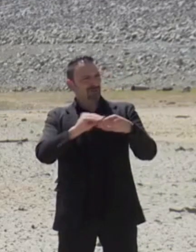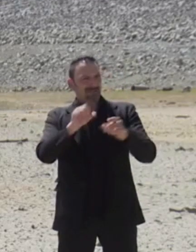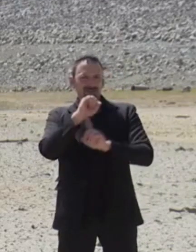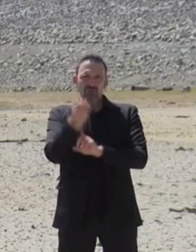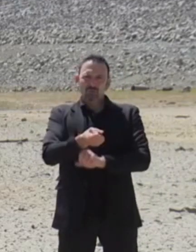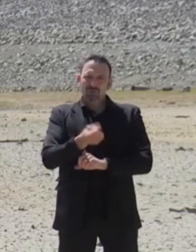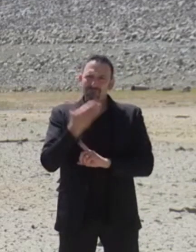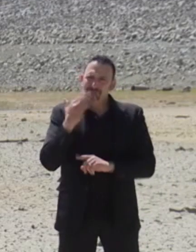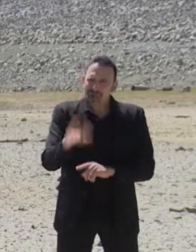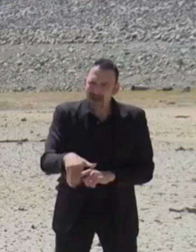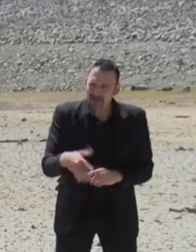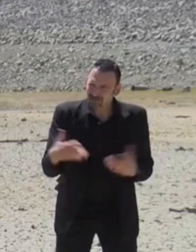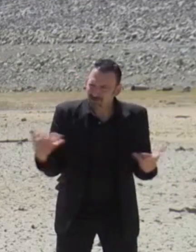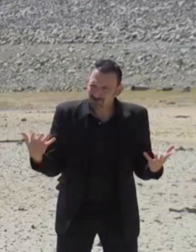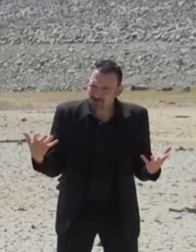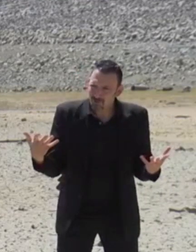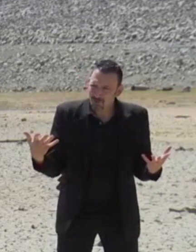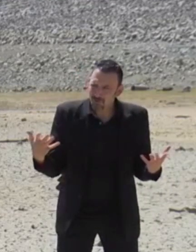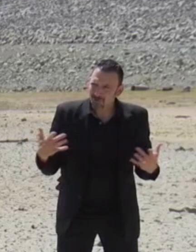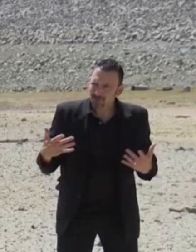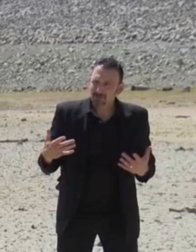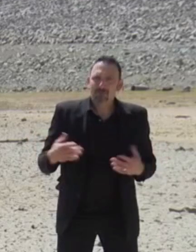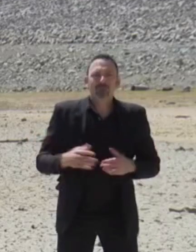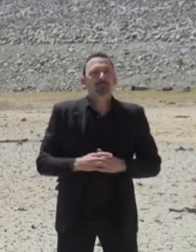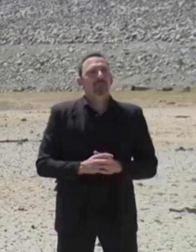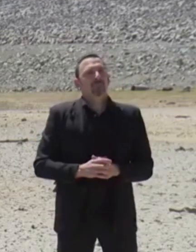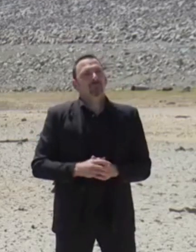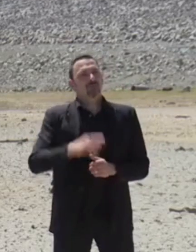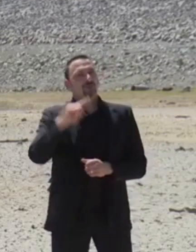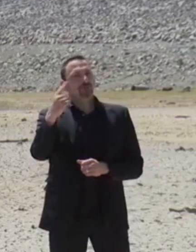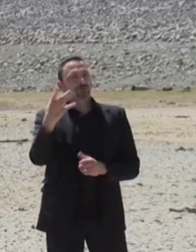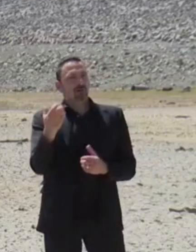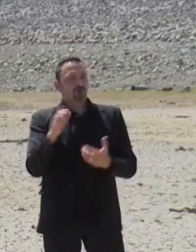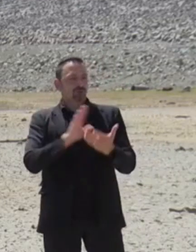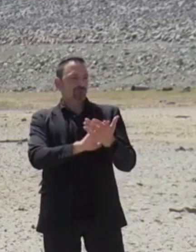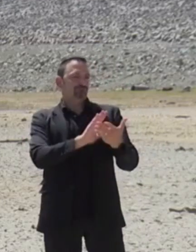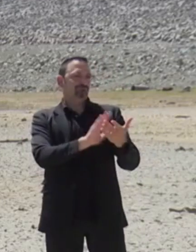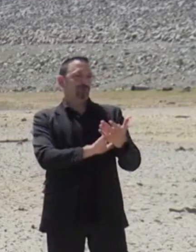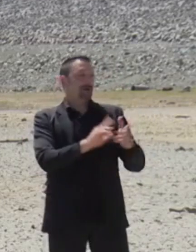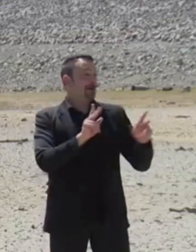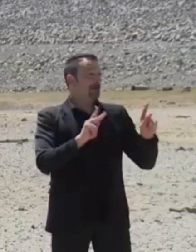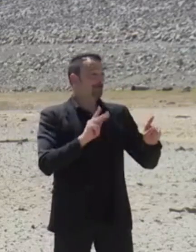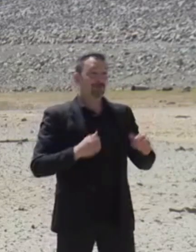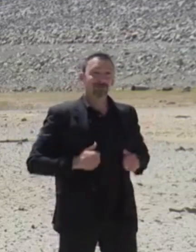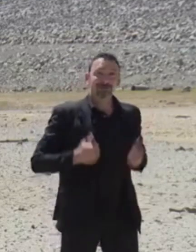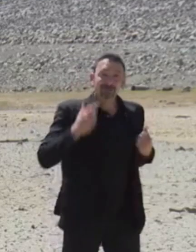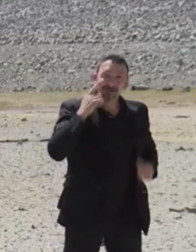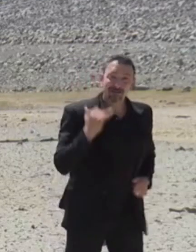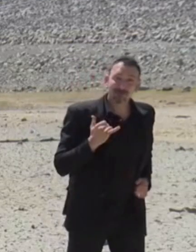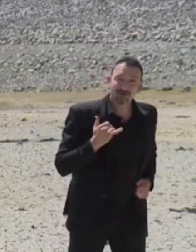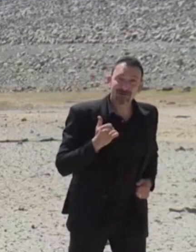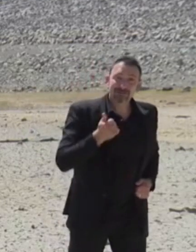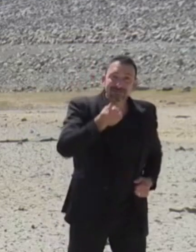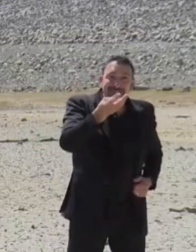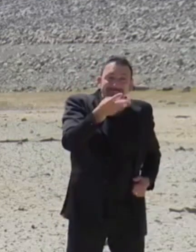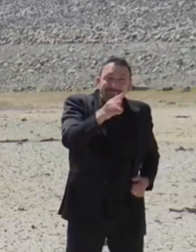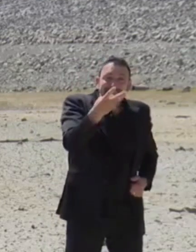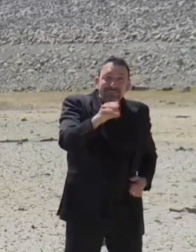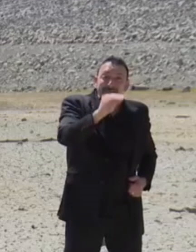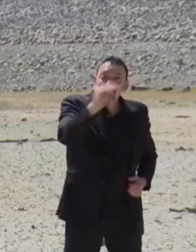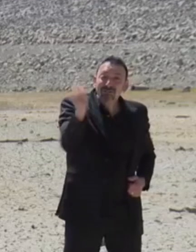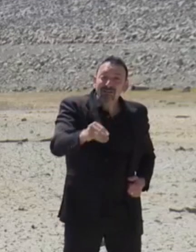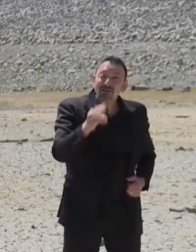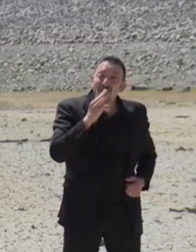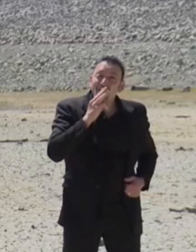such mandates? Well, again, I want to just compliment the people of the state of California. Again, 16% reduction in